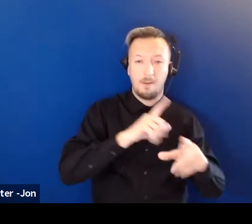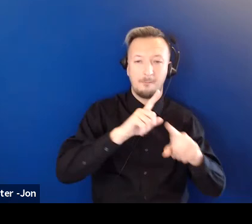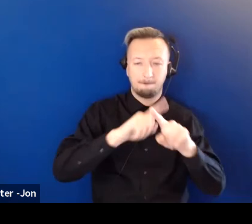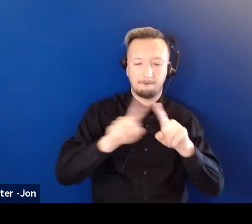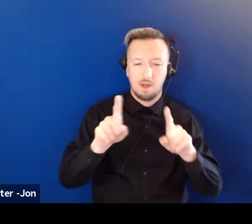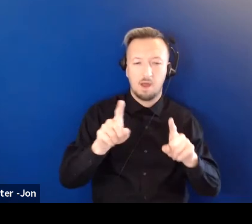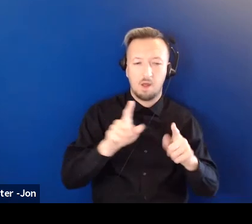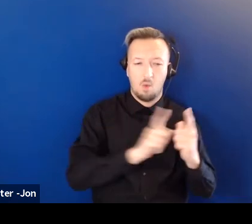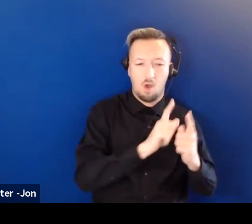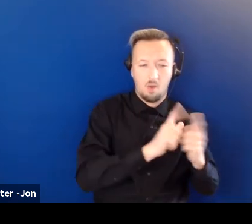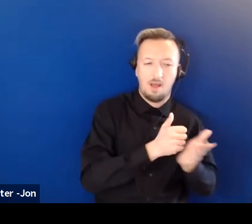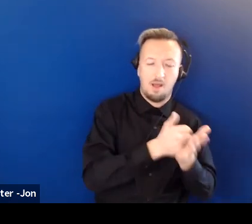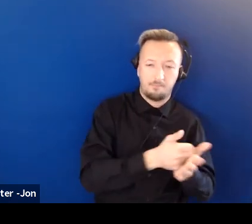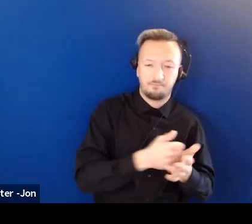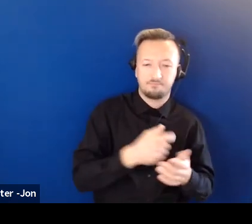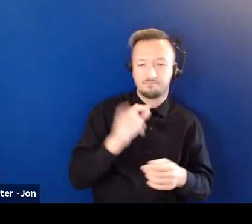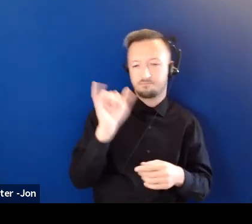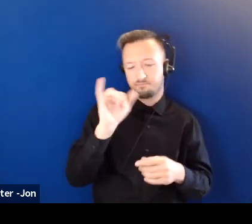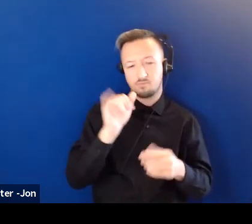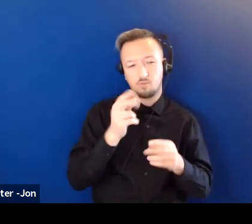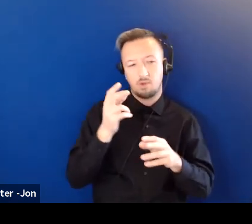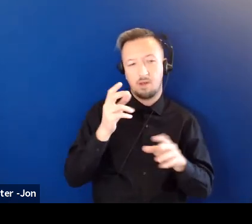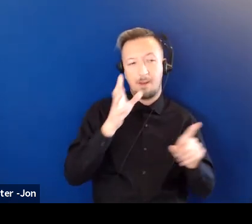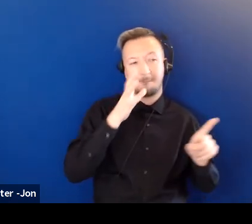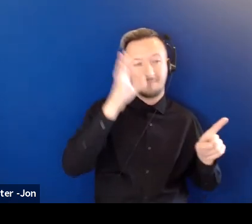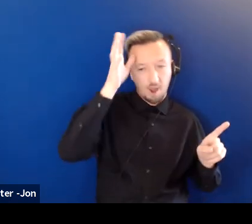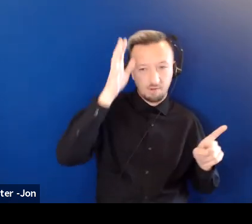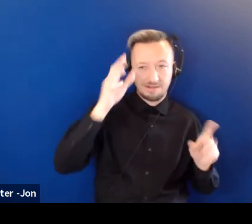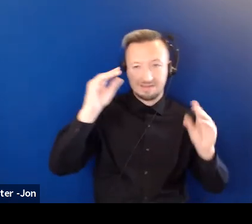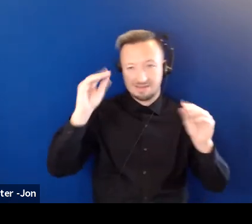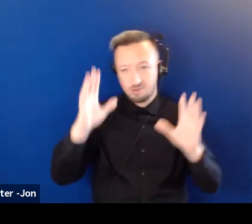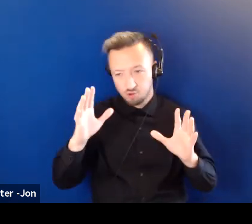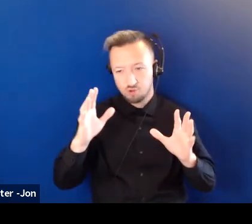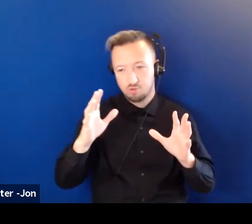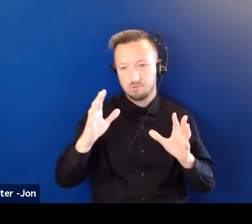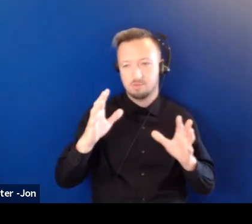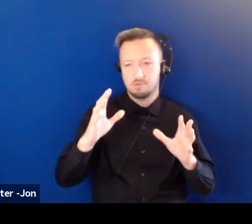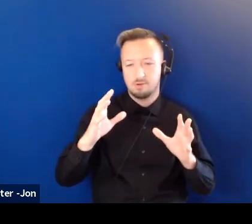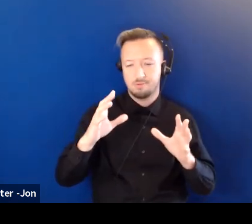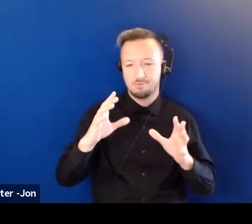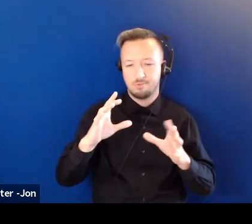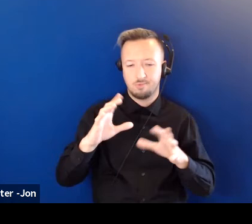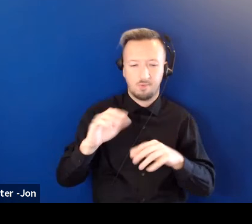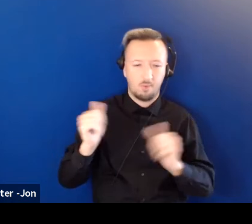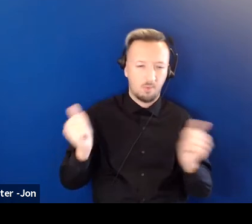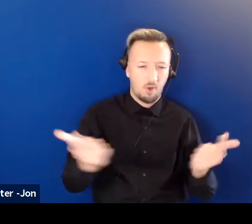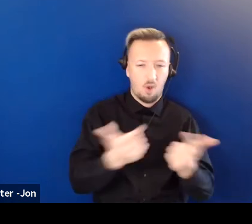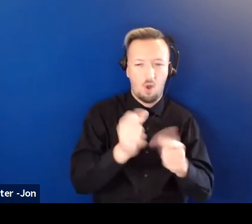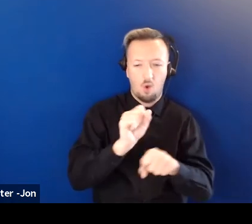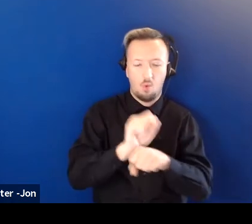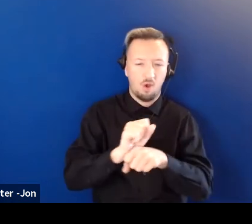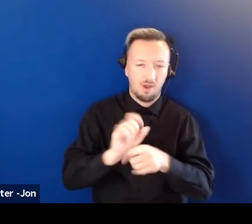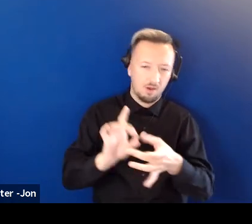So teachers are sending home notices and permissions and all of that for us to come. So our direct communication with